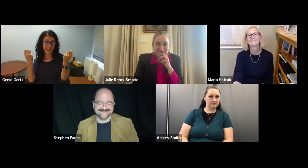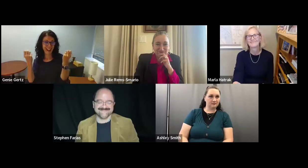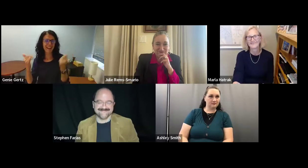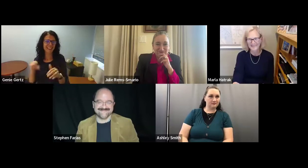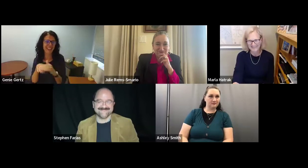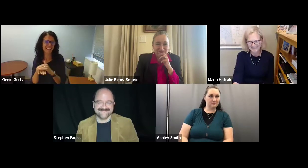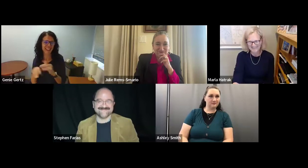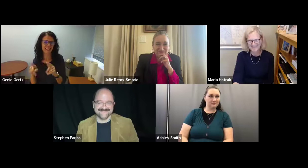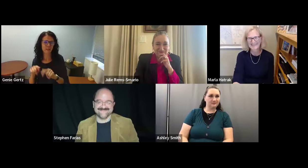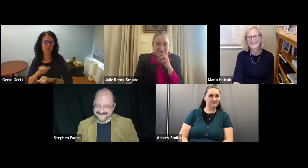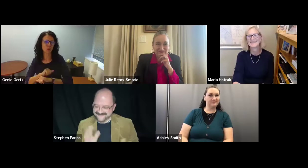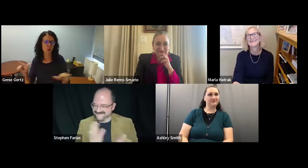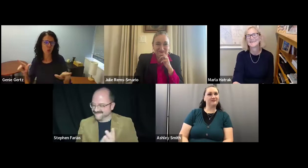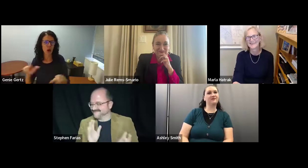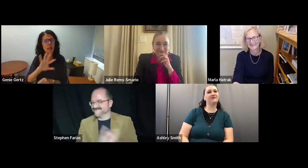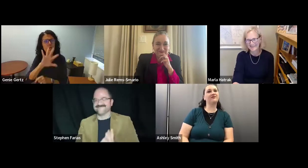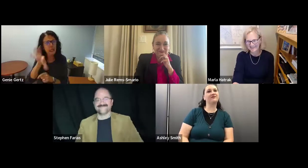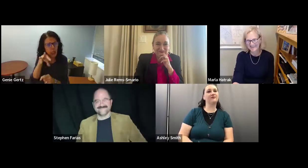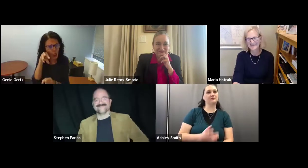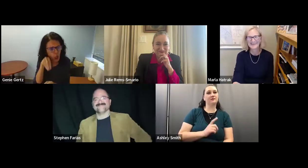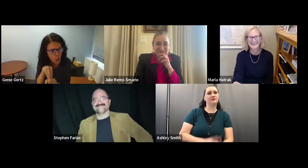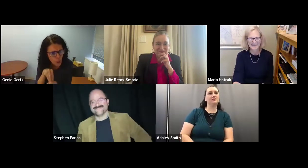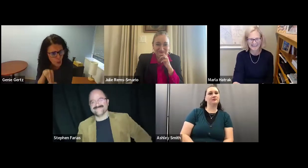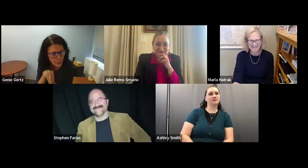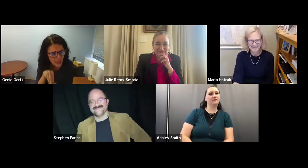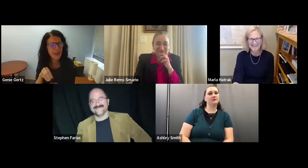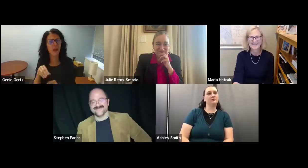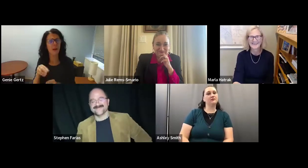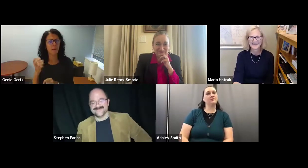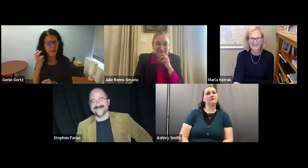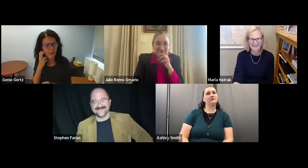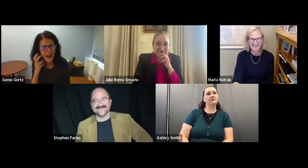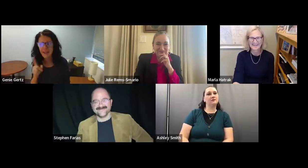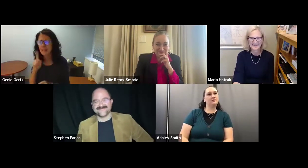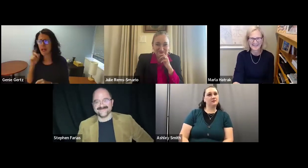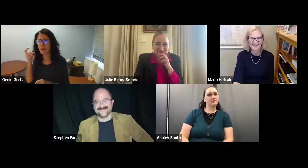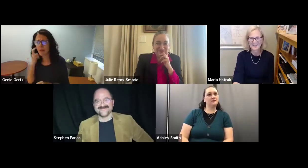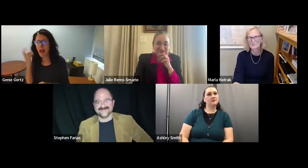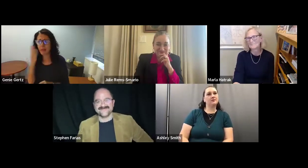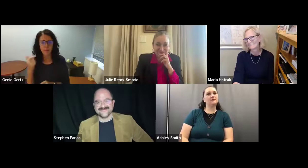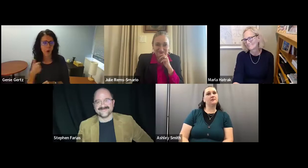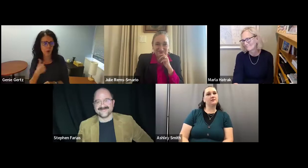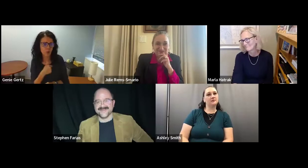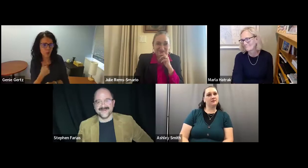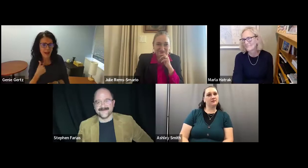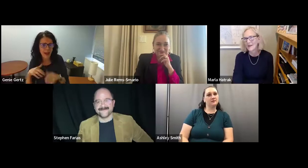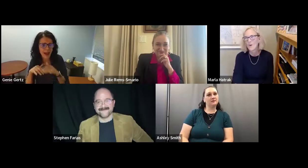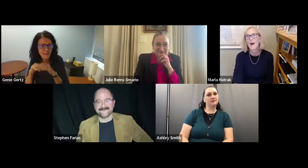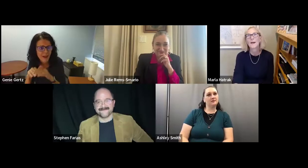sign language is being used, right? So we should make sign language as accessible to everybody